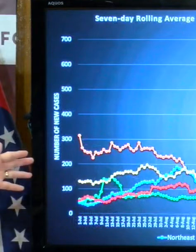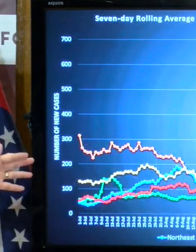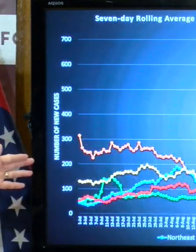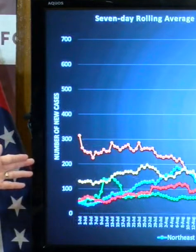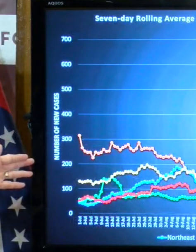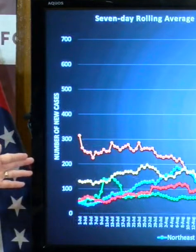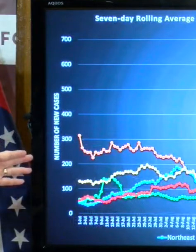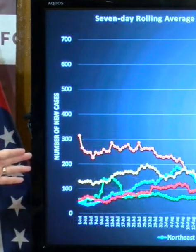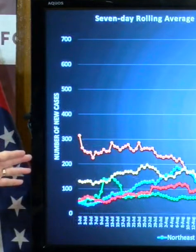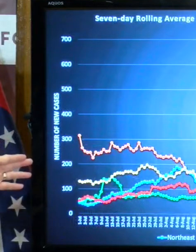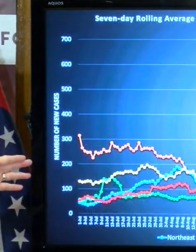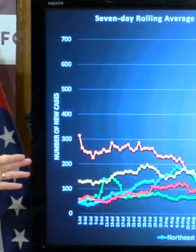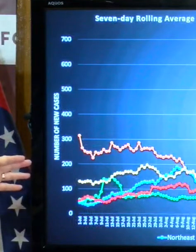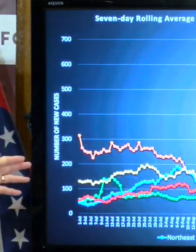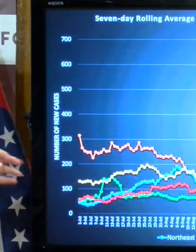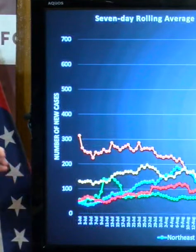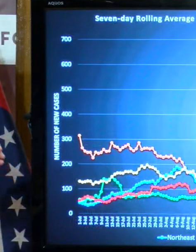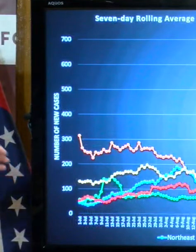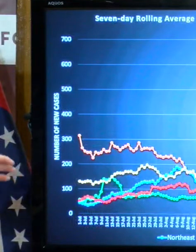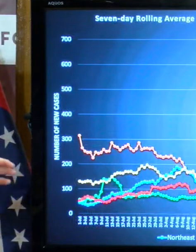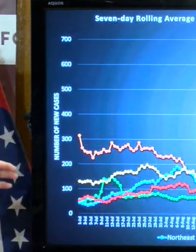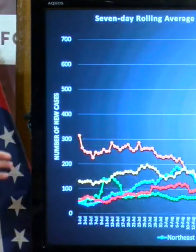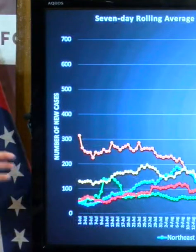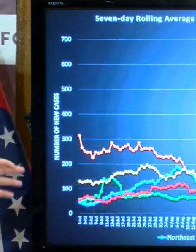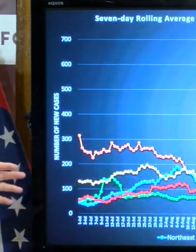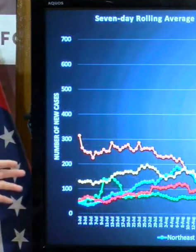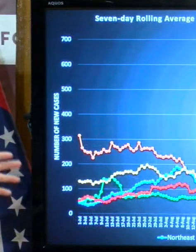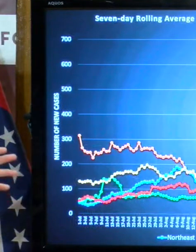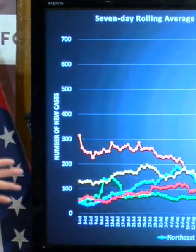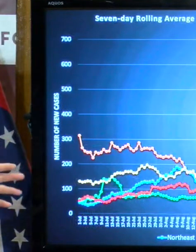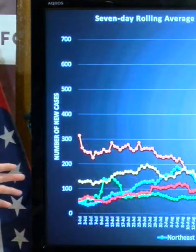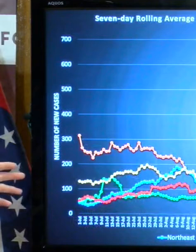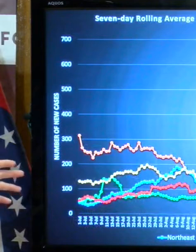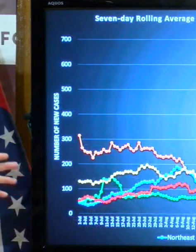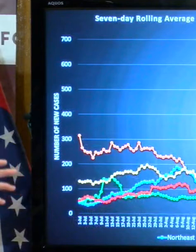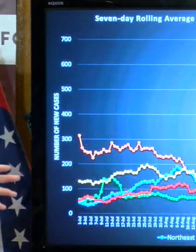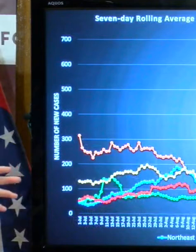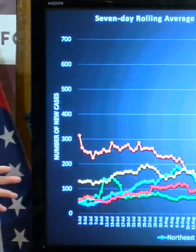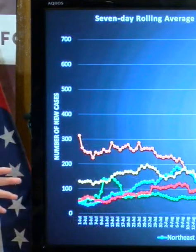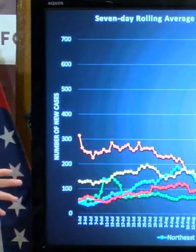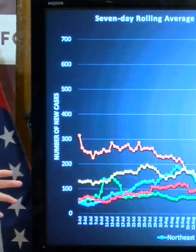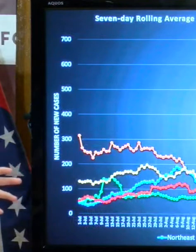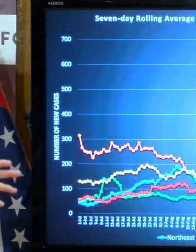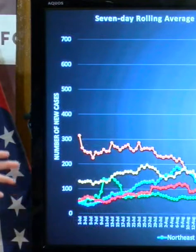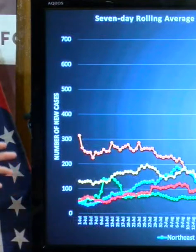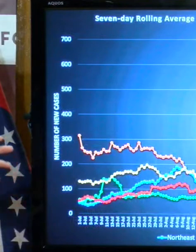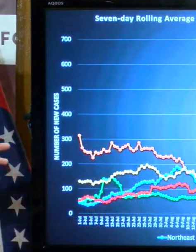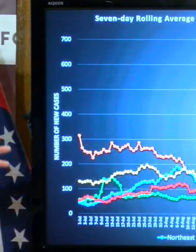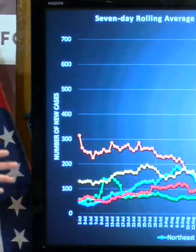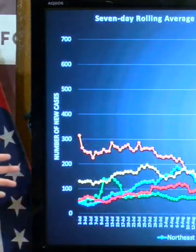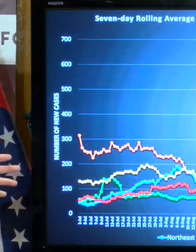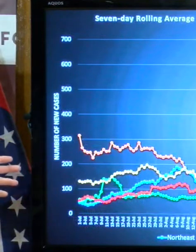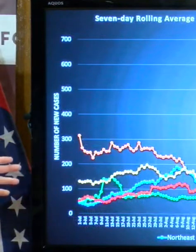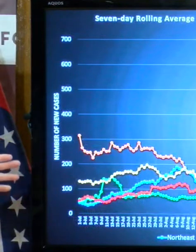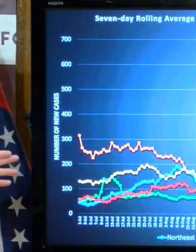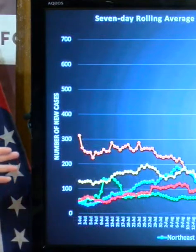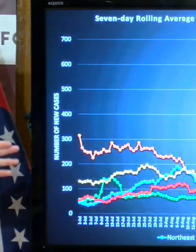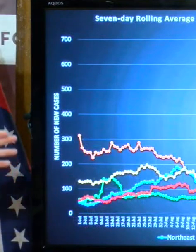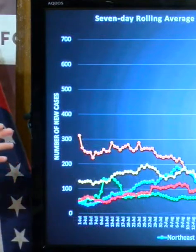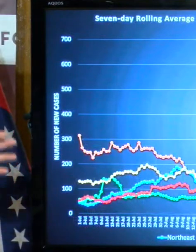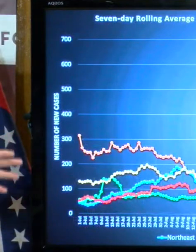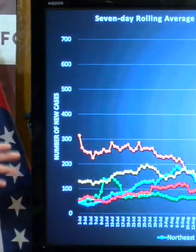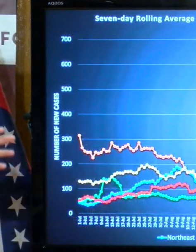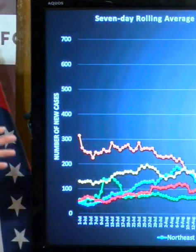that made. But this allows us the greatest ability to account for all of our cases and to reduce the